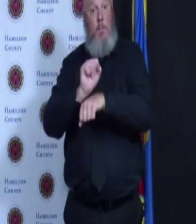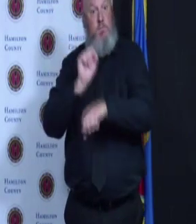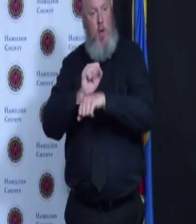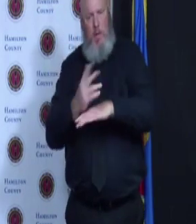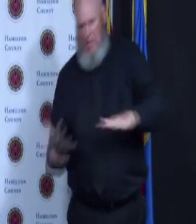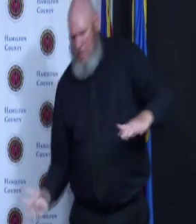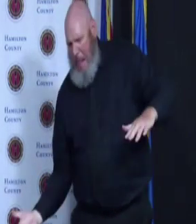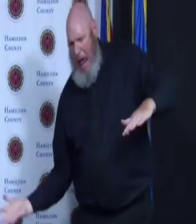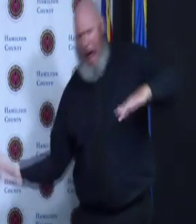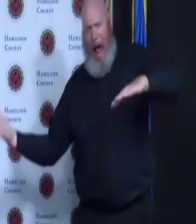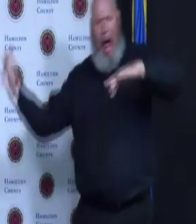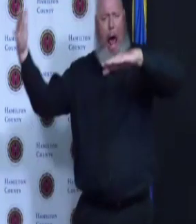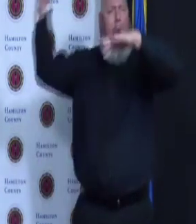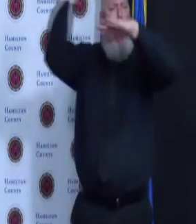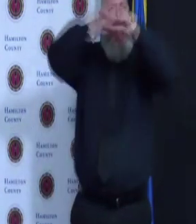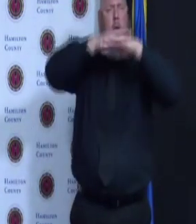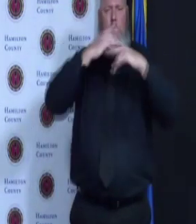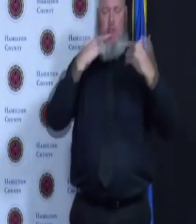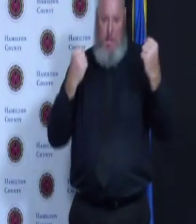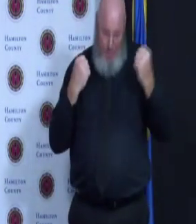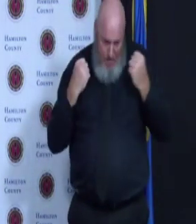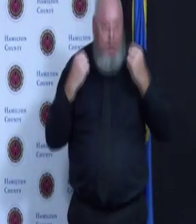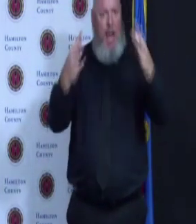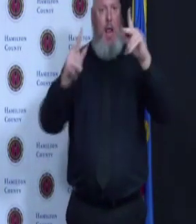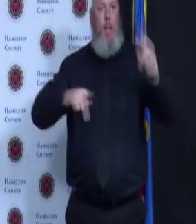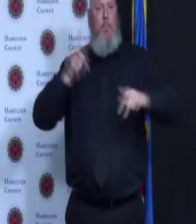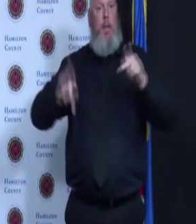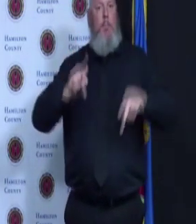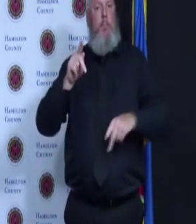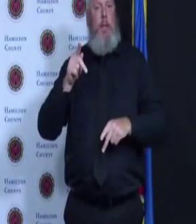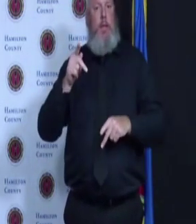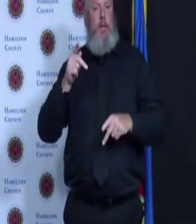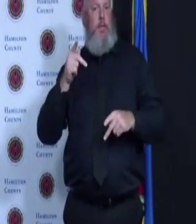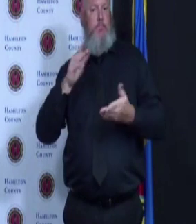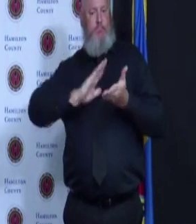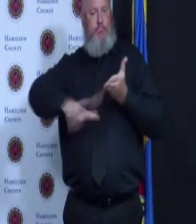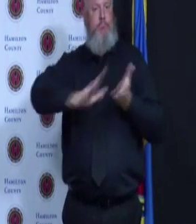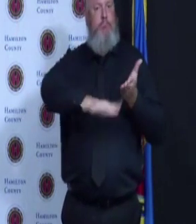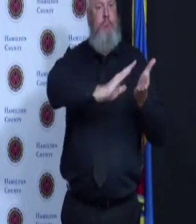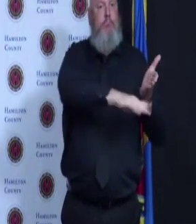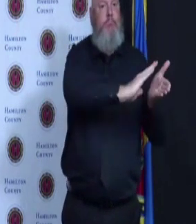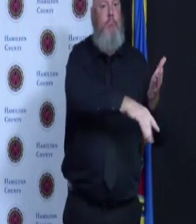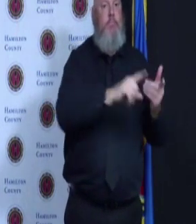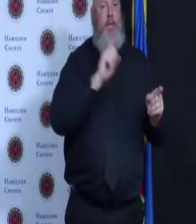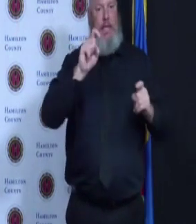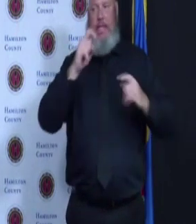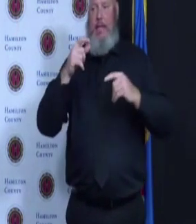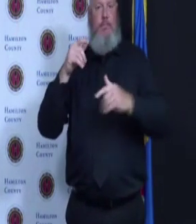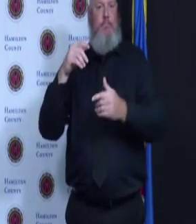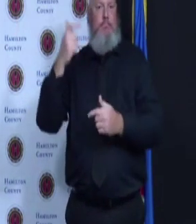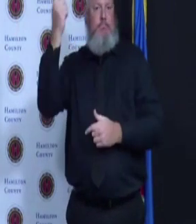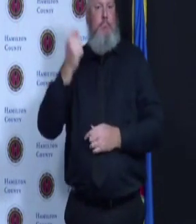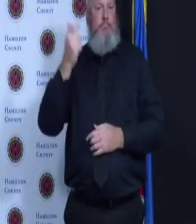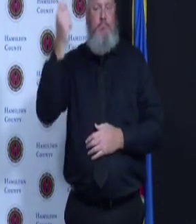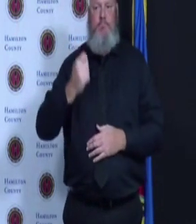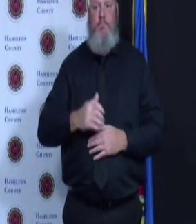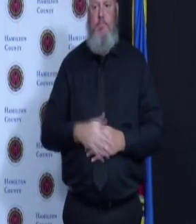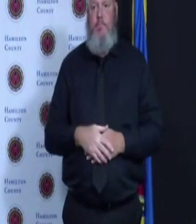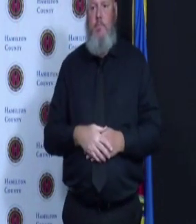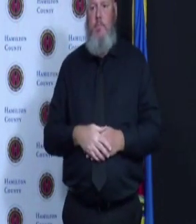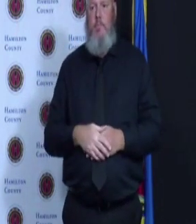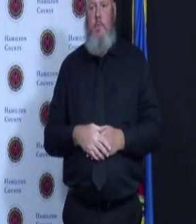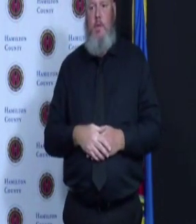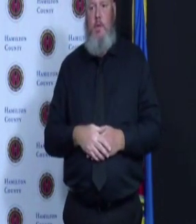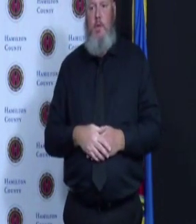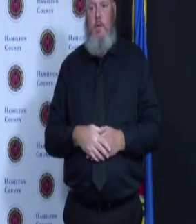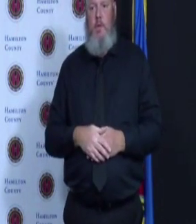community who have been laid off, or the doors of the restaurant have closed, at least for this moment in time. And